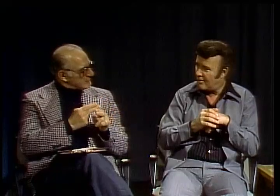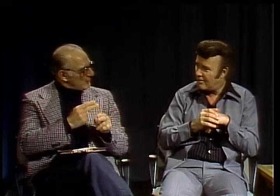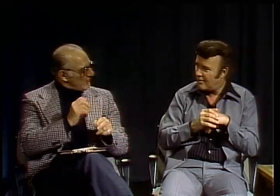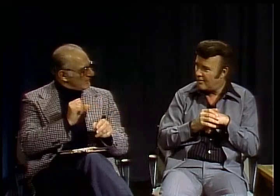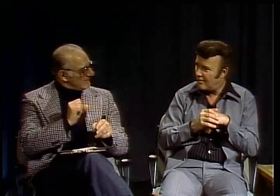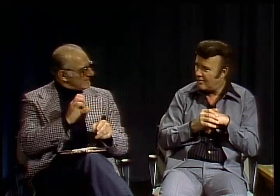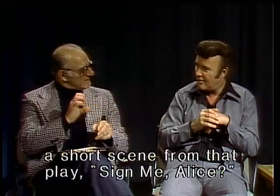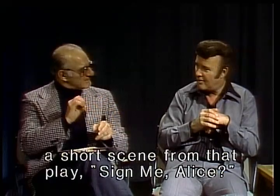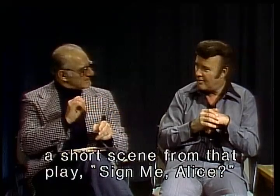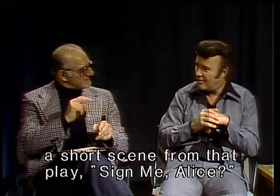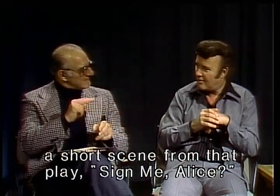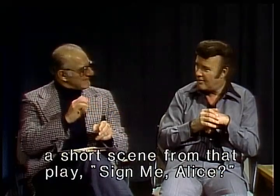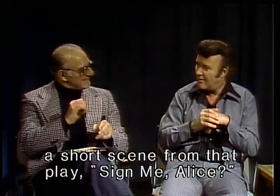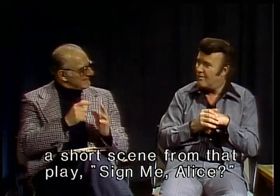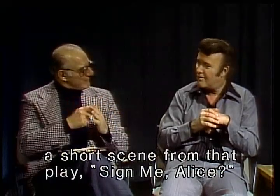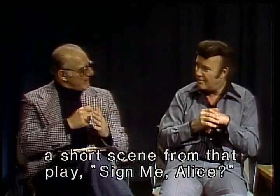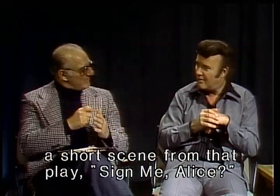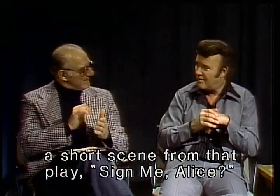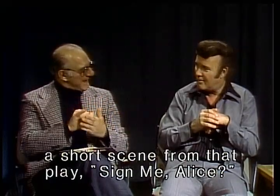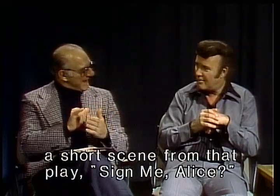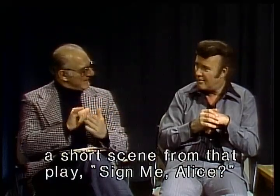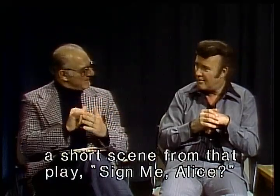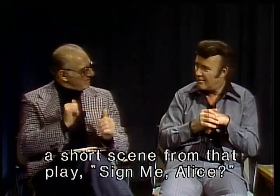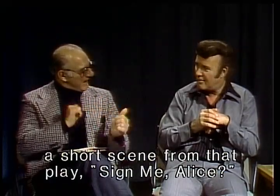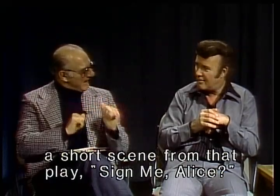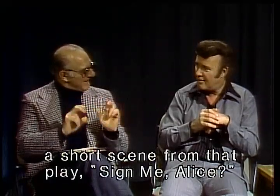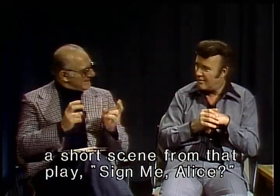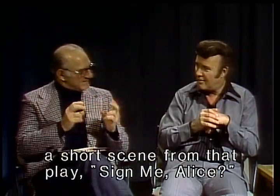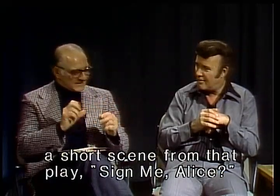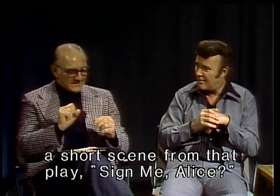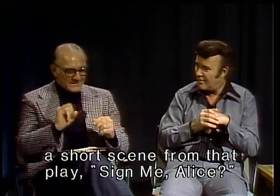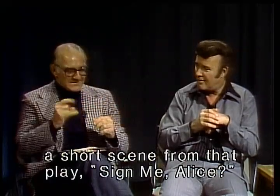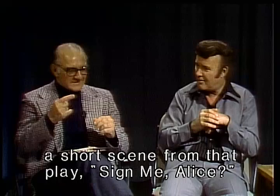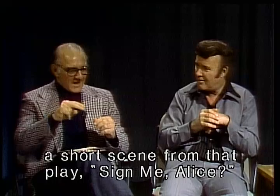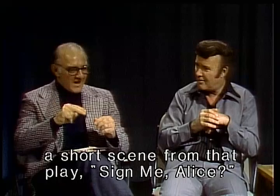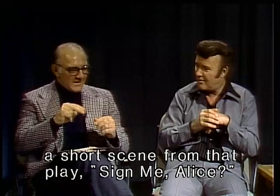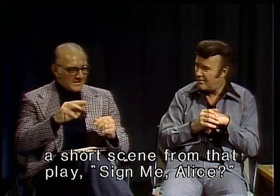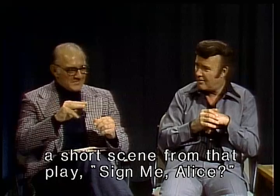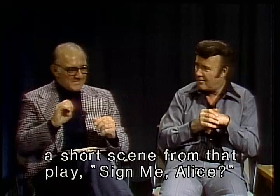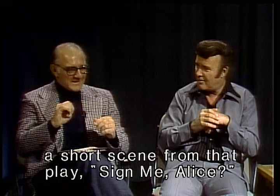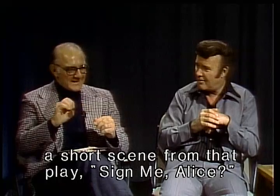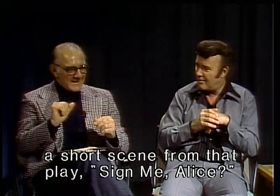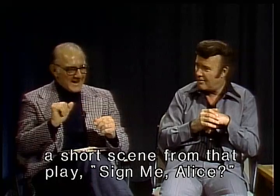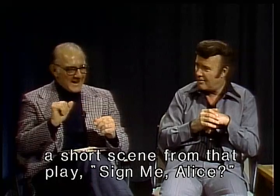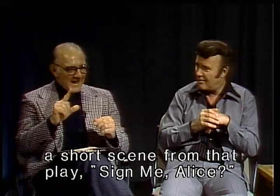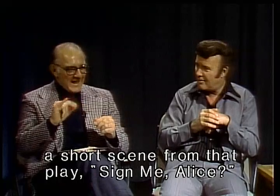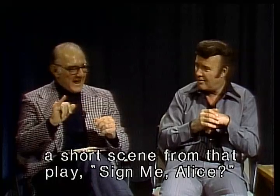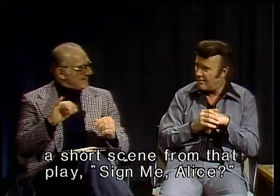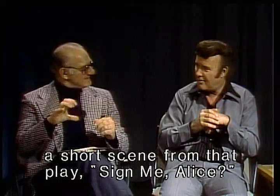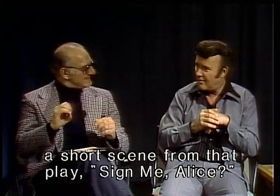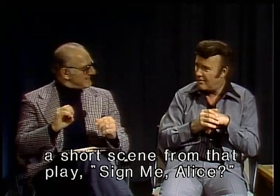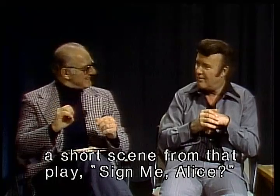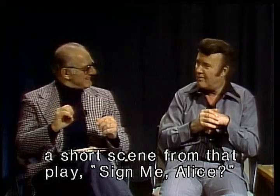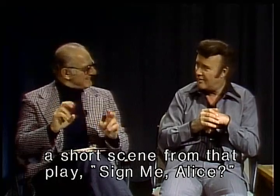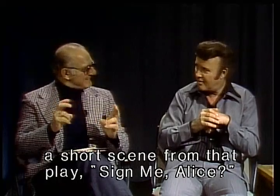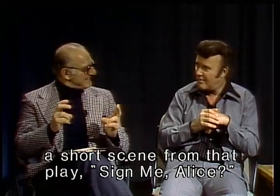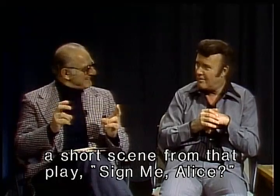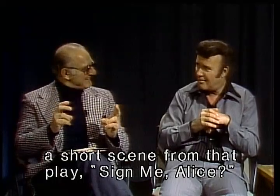thought scene from that play, Sign Me, Alice. You